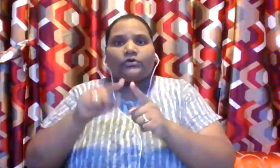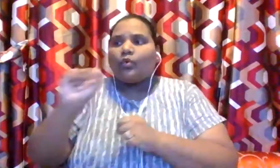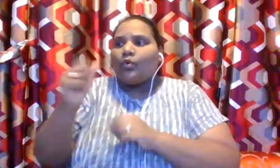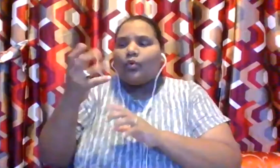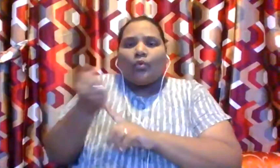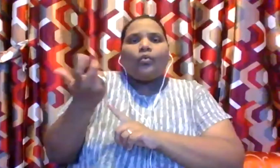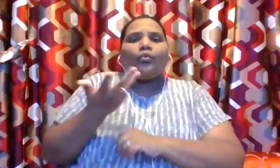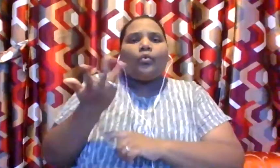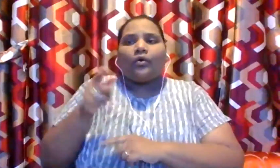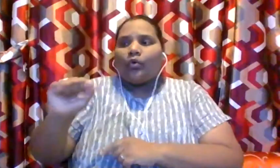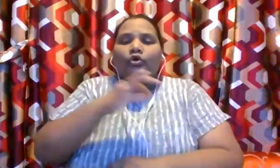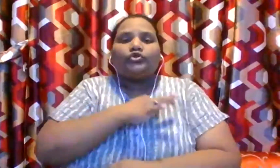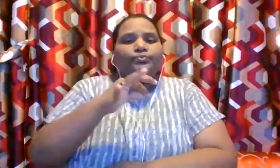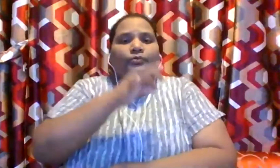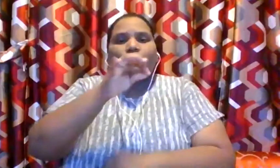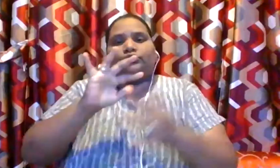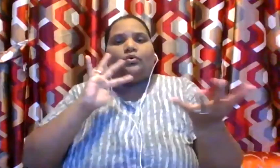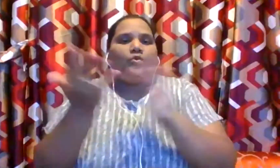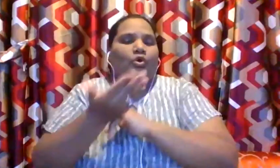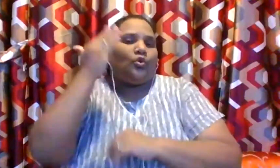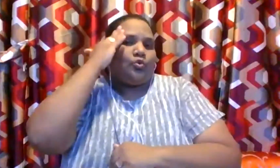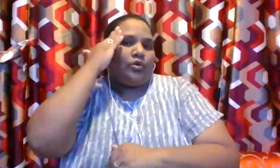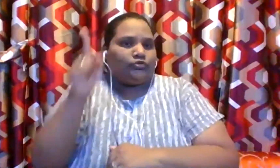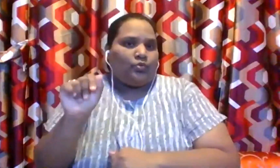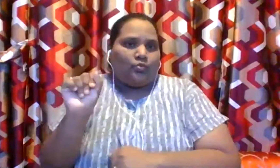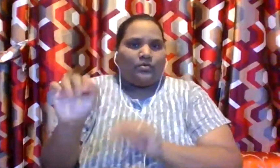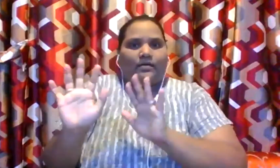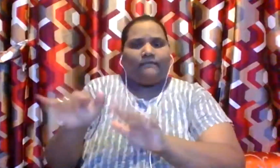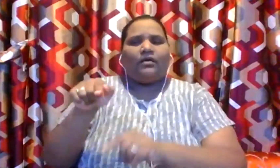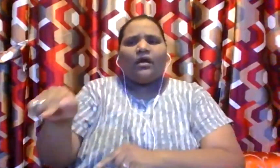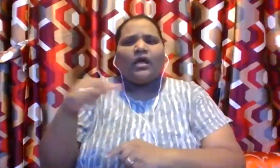spiritual world. And what is the purpose? Well, the purpose is to guide